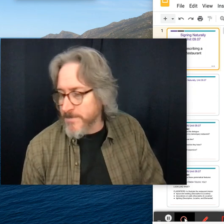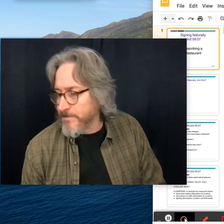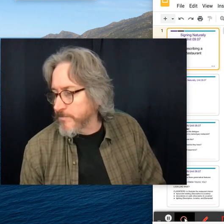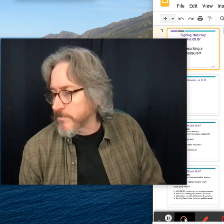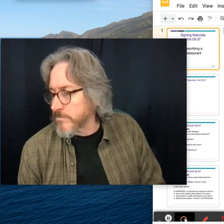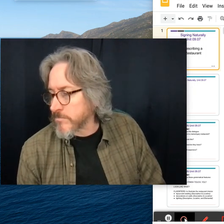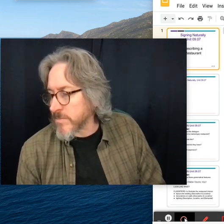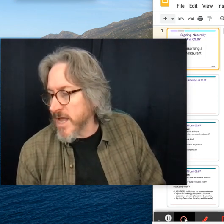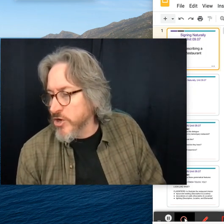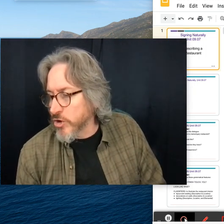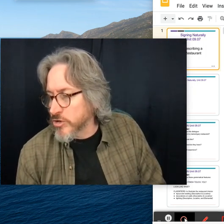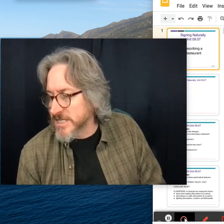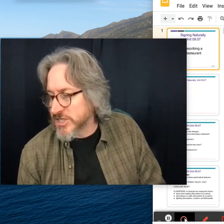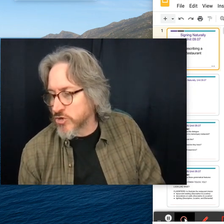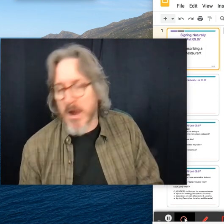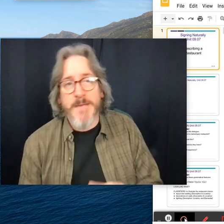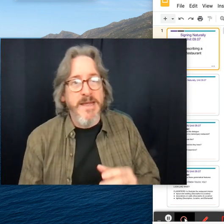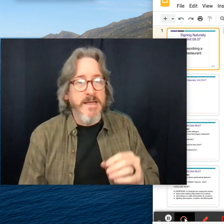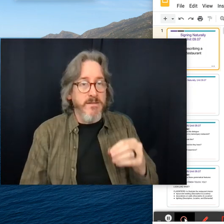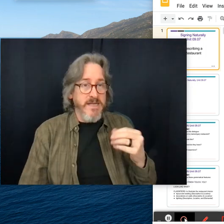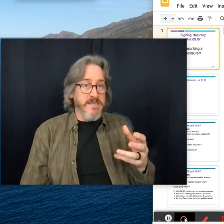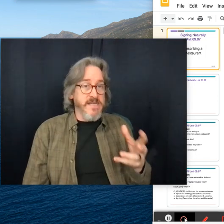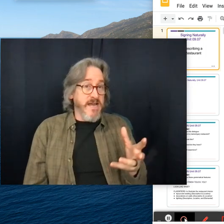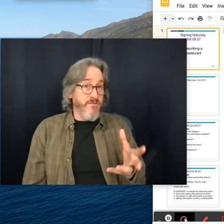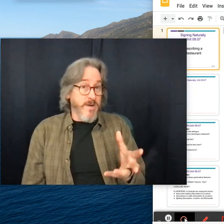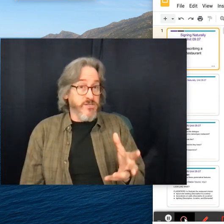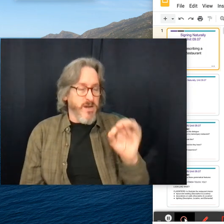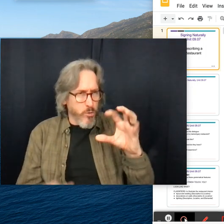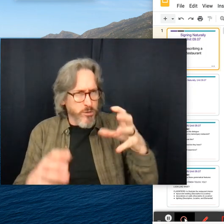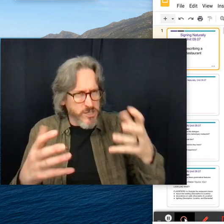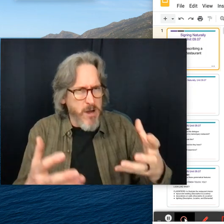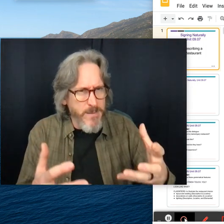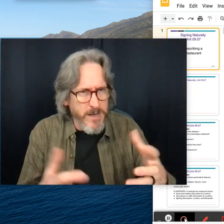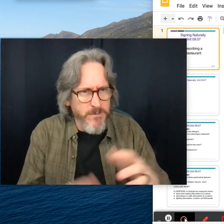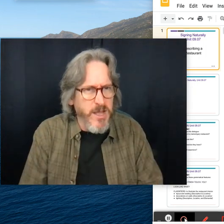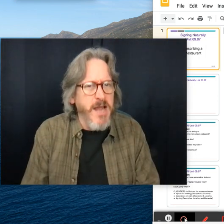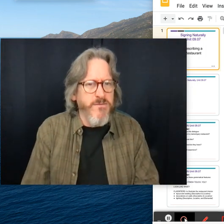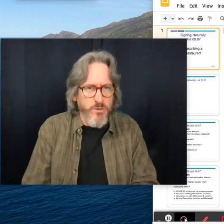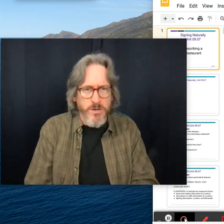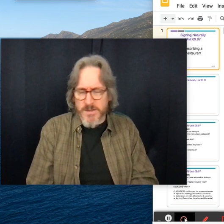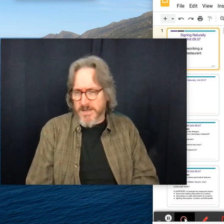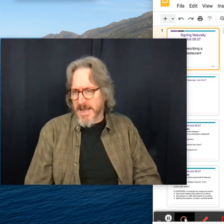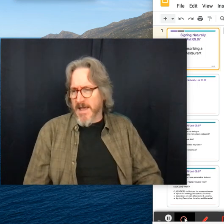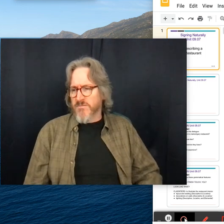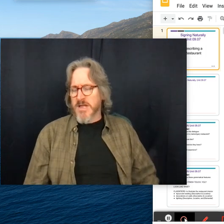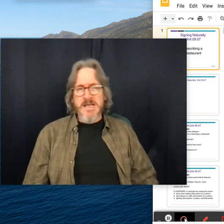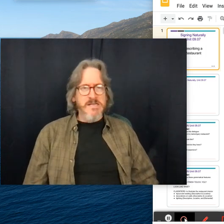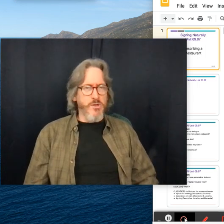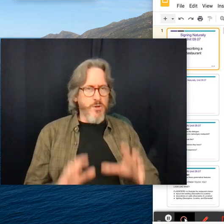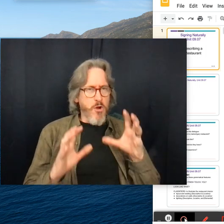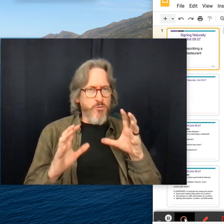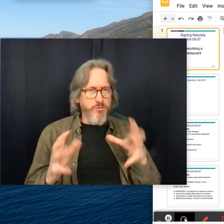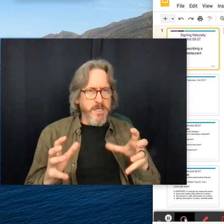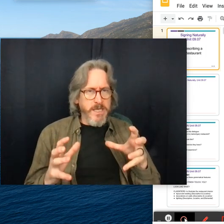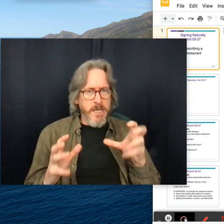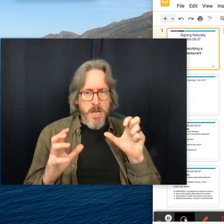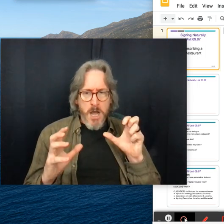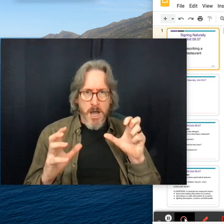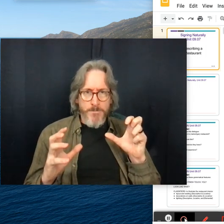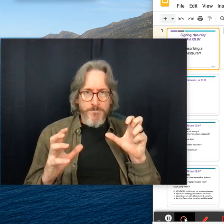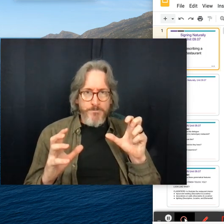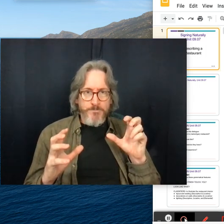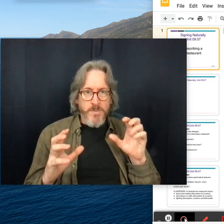already done, and you're describing the inside of a restaurant or describing the kind of food that they have. So there are